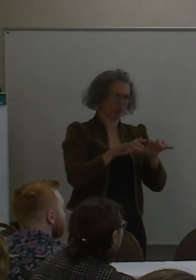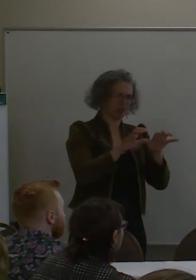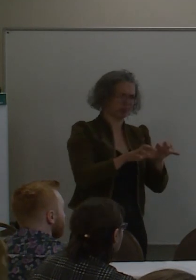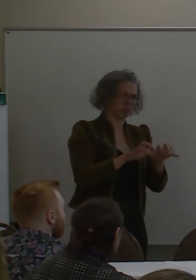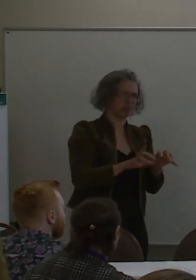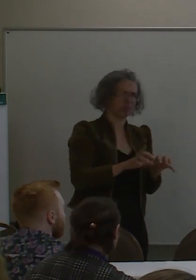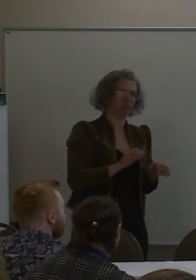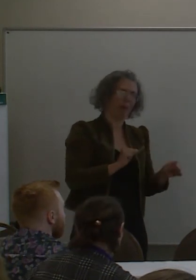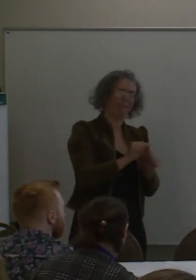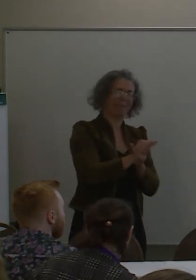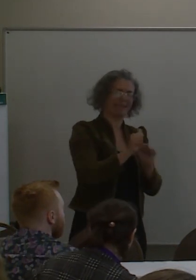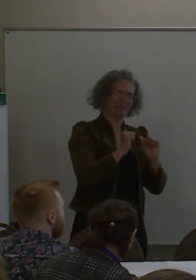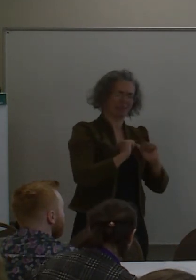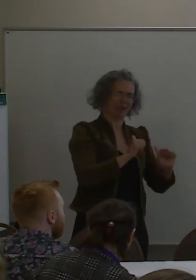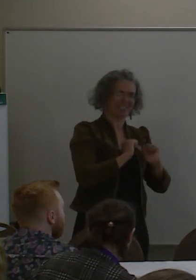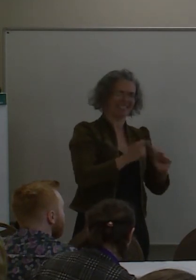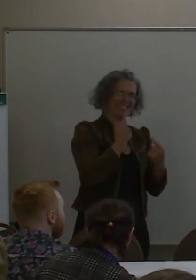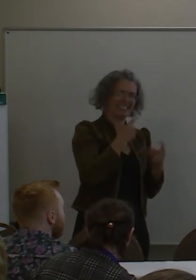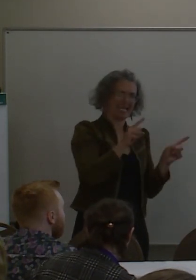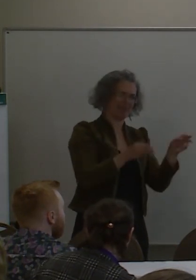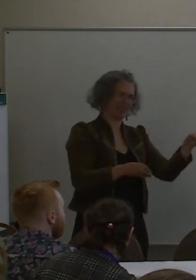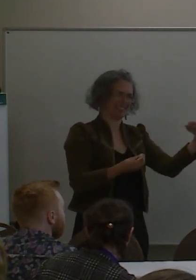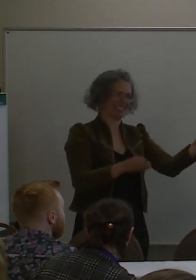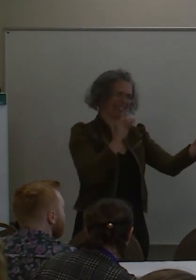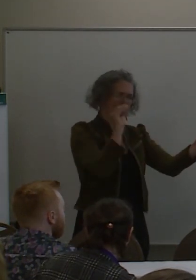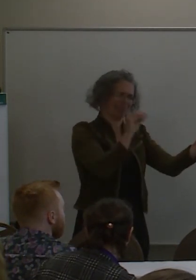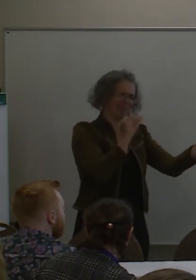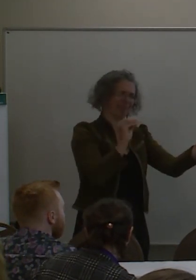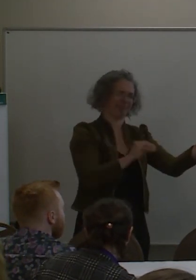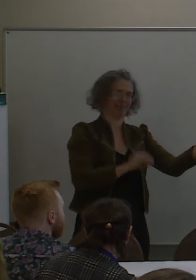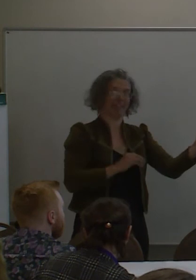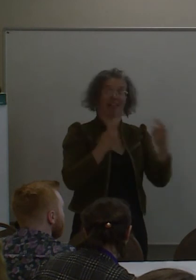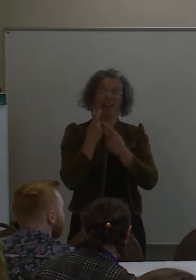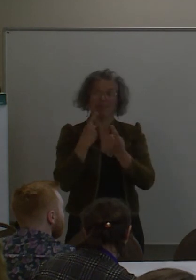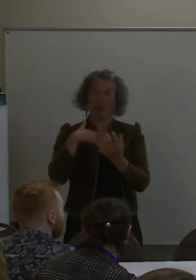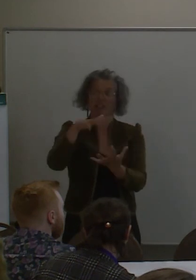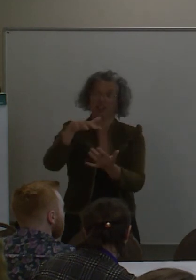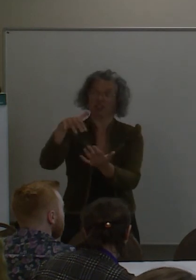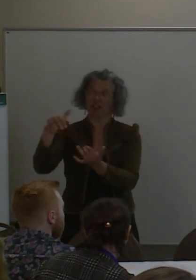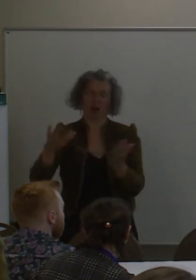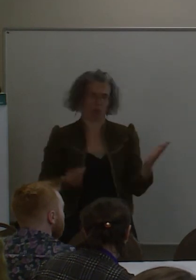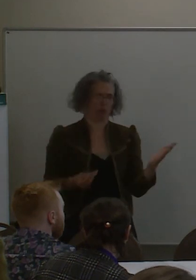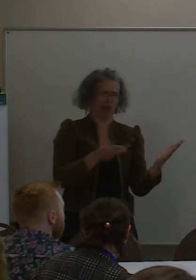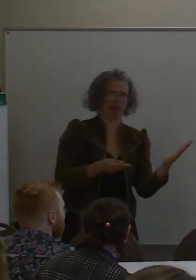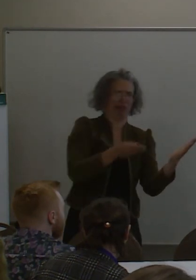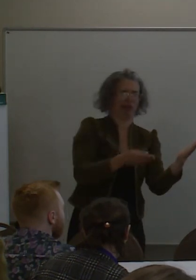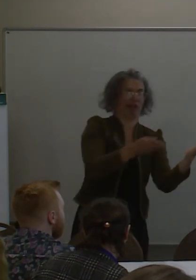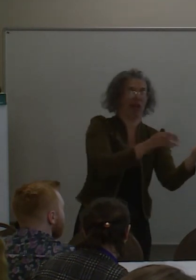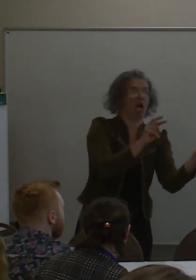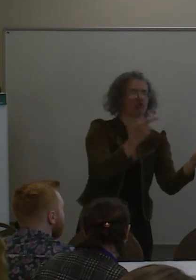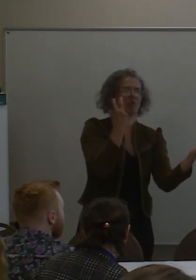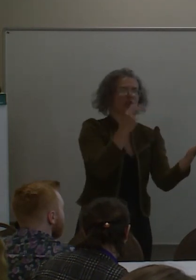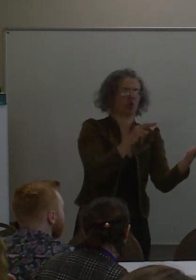statement. And as we get more information, we will be solidifying that, and we're actually going to review that statement after 2 or 3